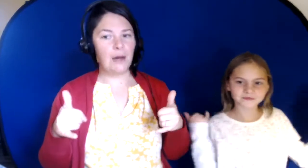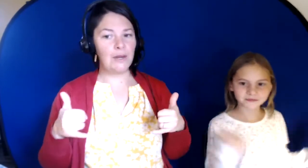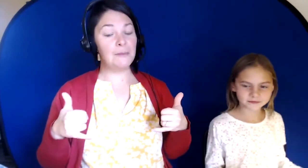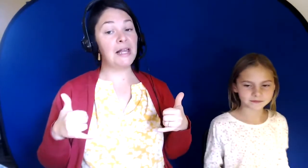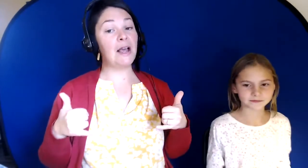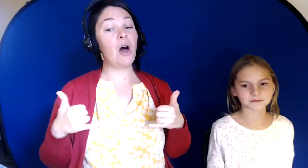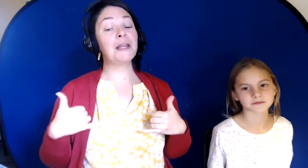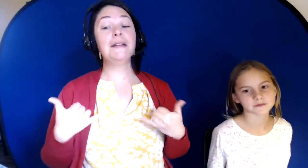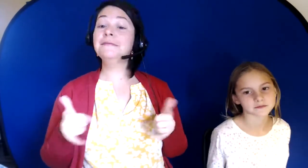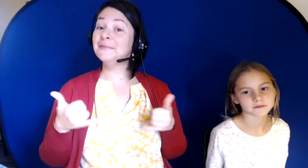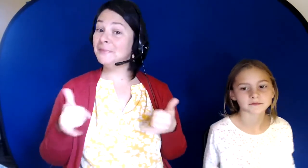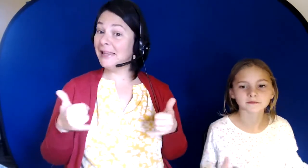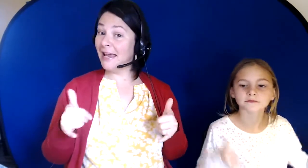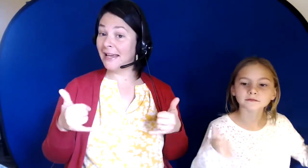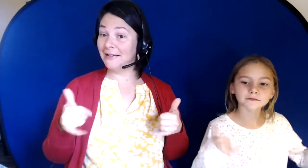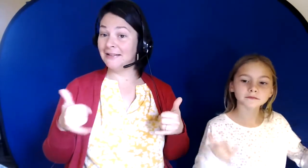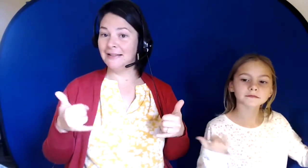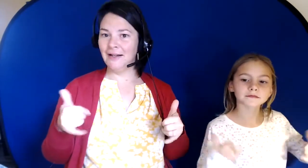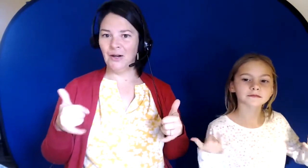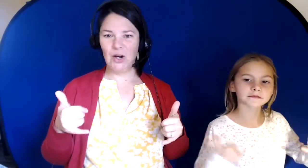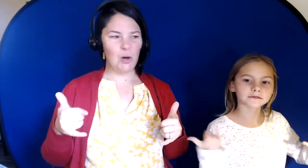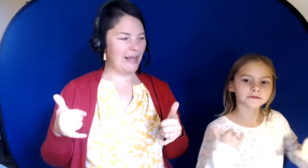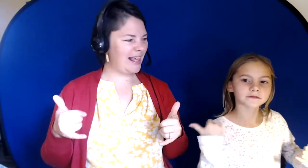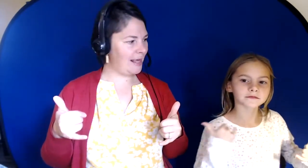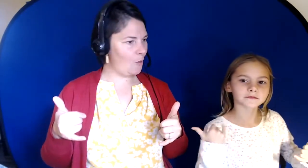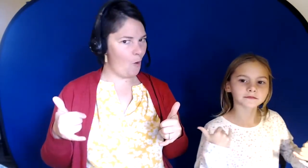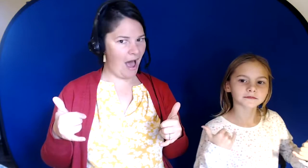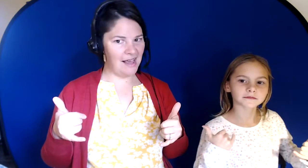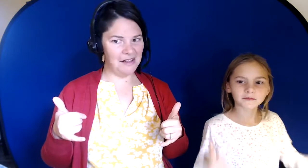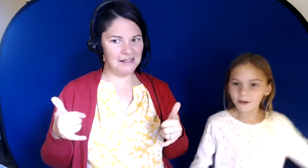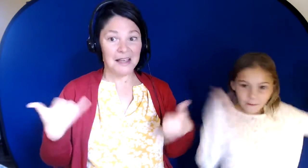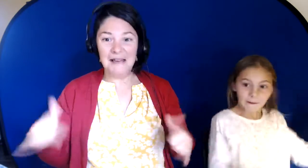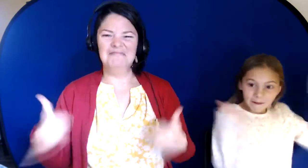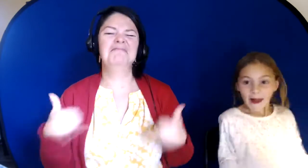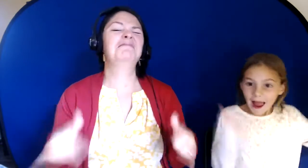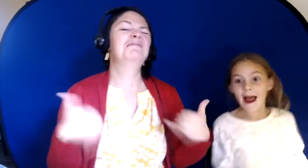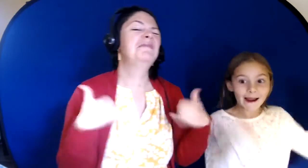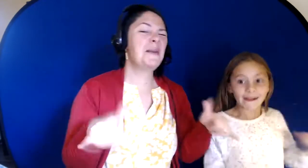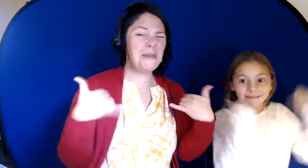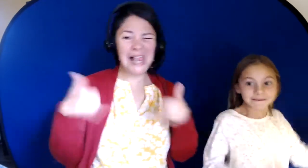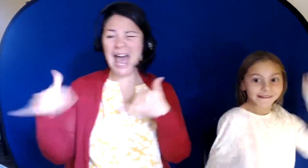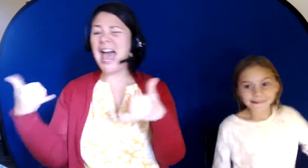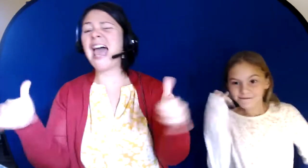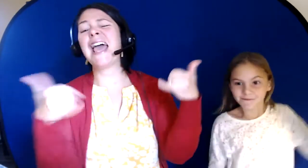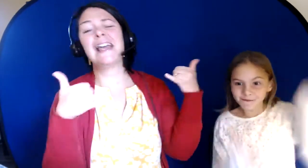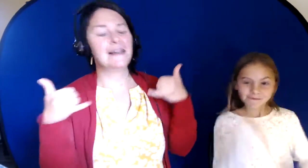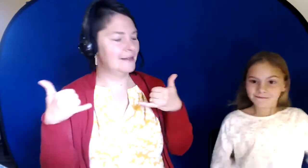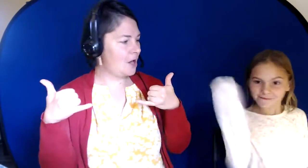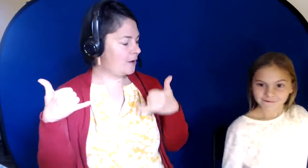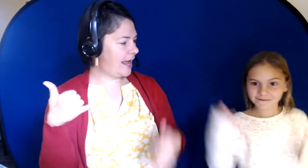can play calmly. Play. Or we can get wild. Play. Okay,